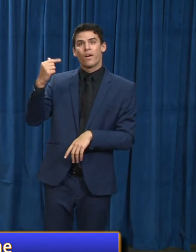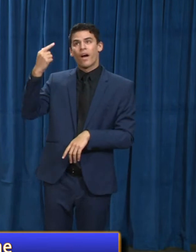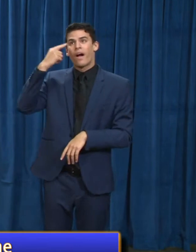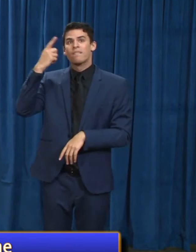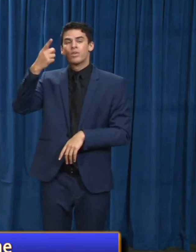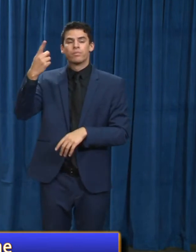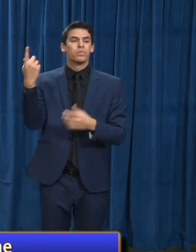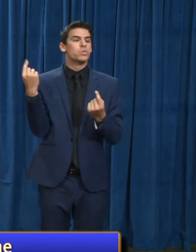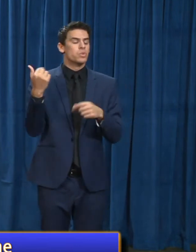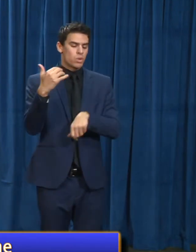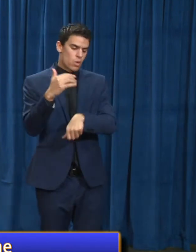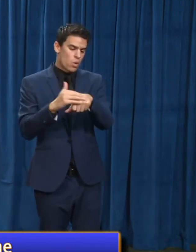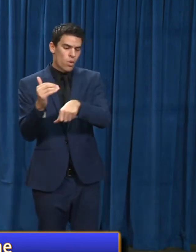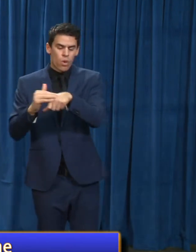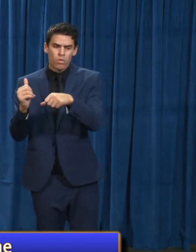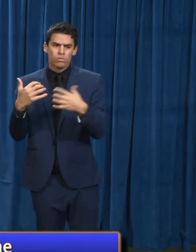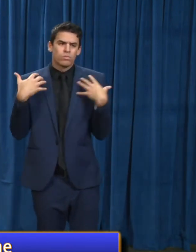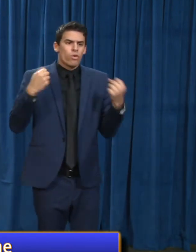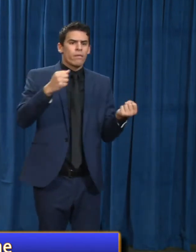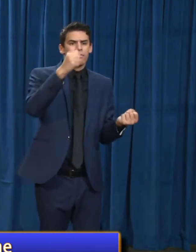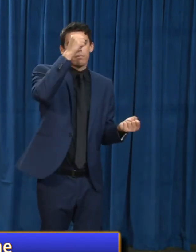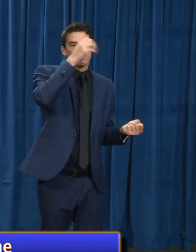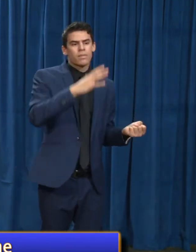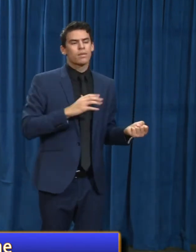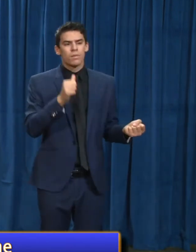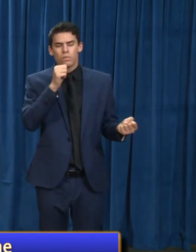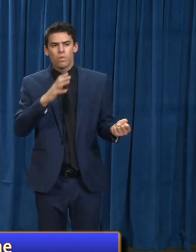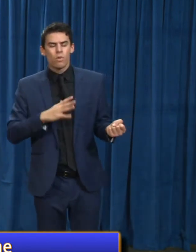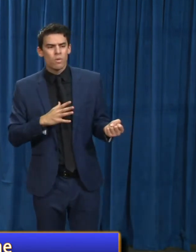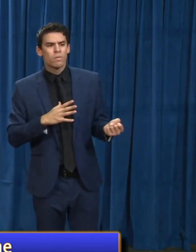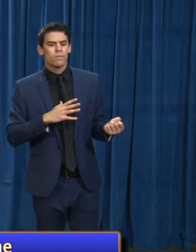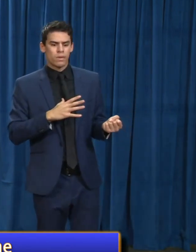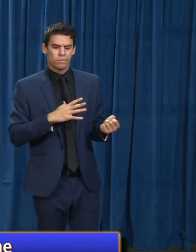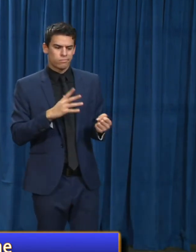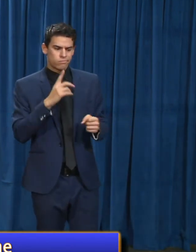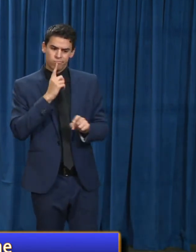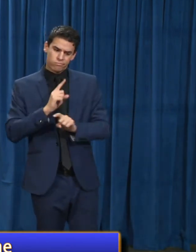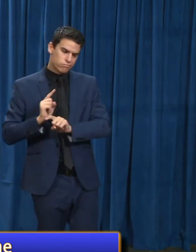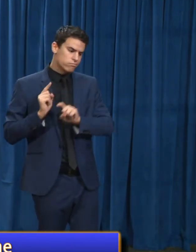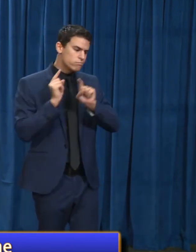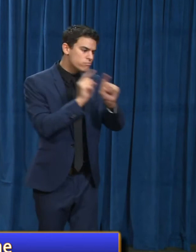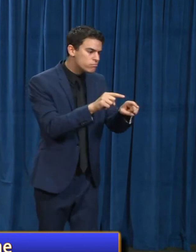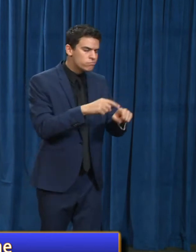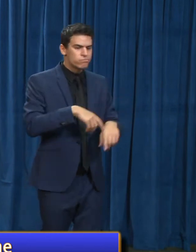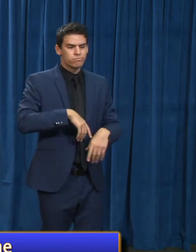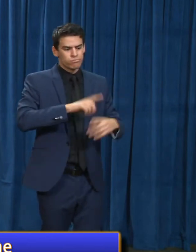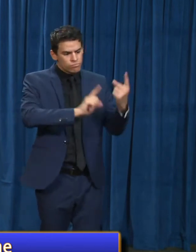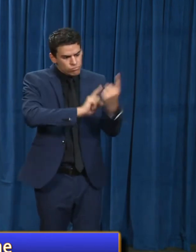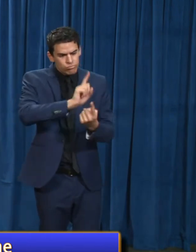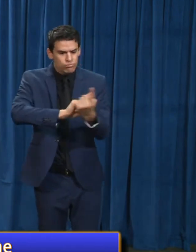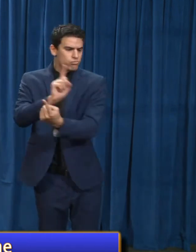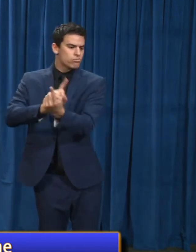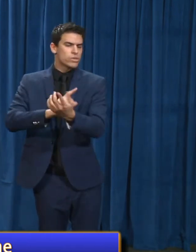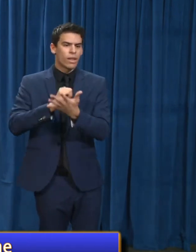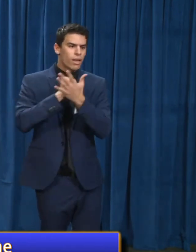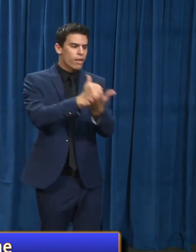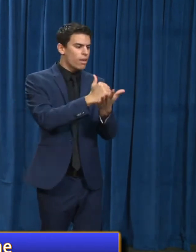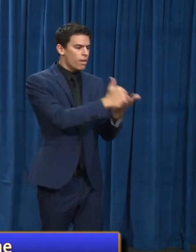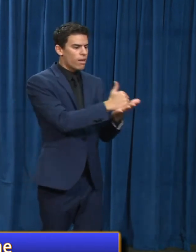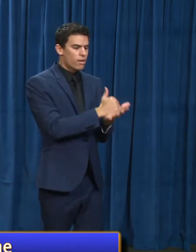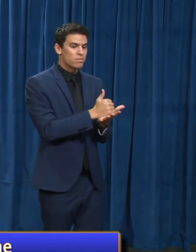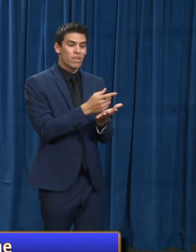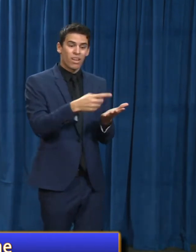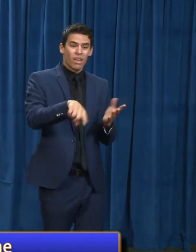and women who are our first responders, who are on the battlegrounds, if you will. They rely on